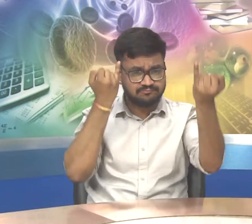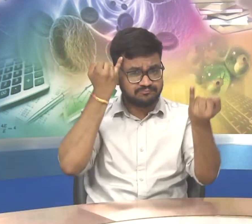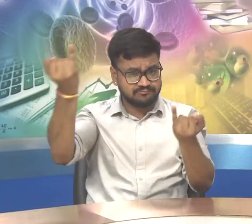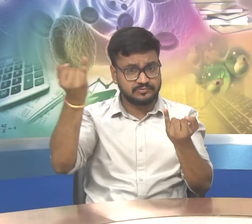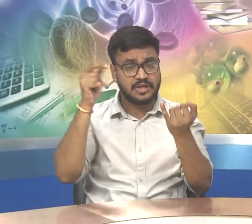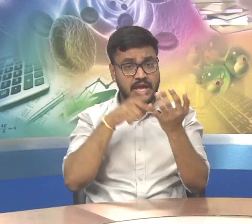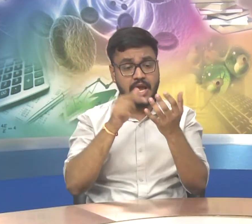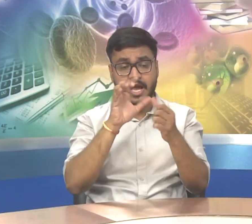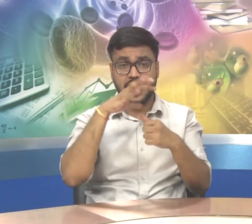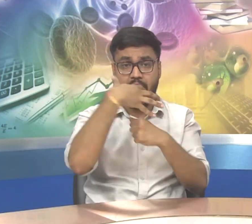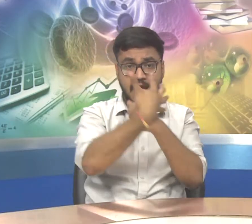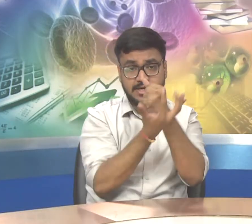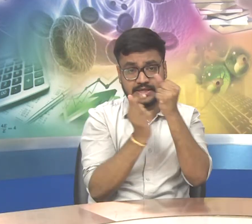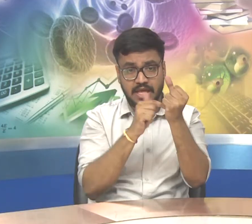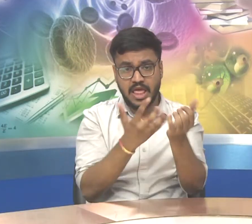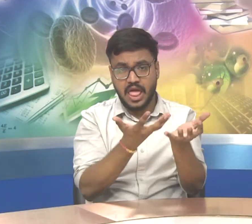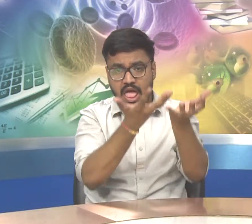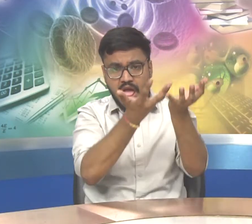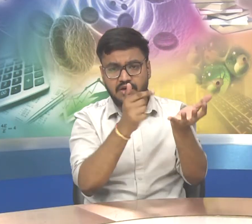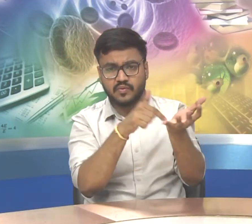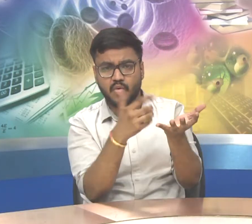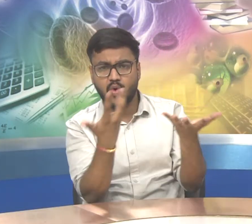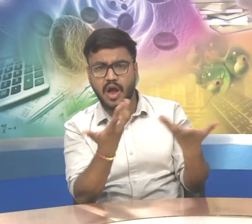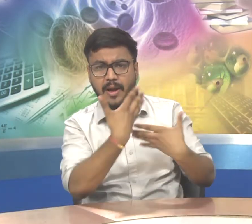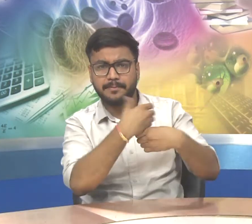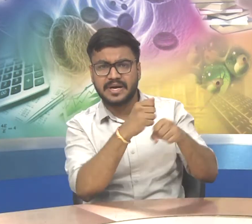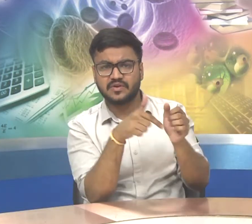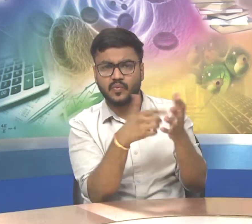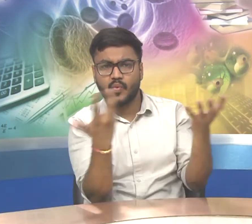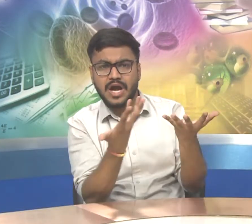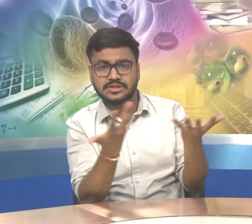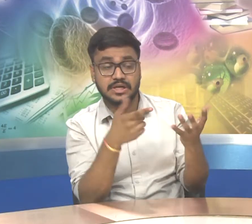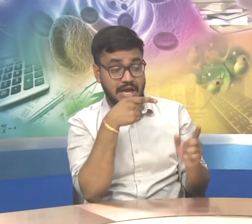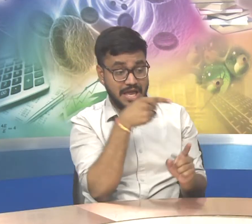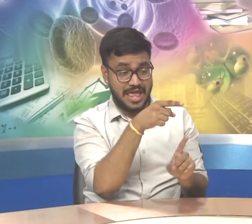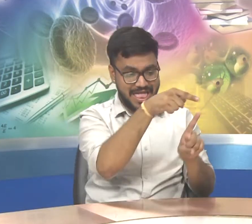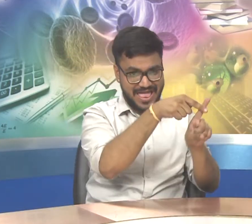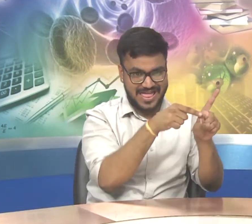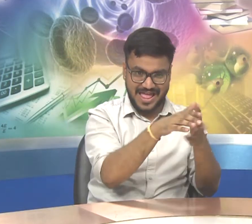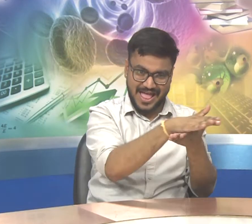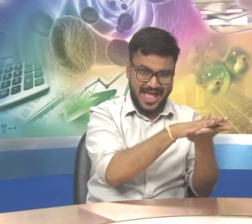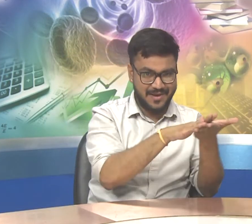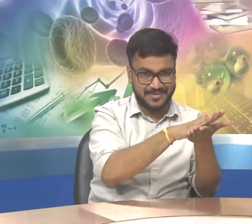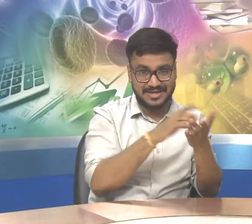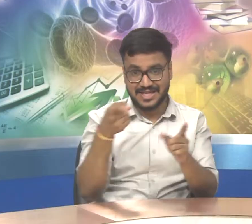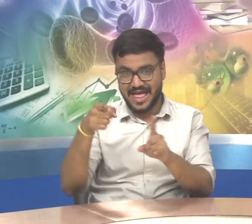A scientist named Dalton introduced the idea of atomic mass.